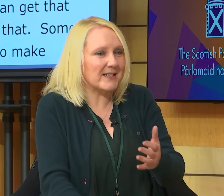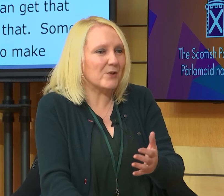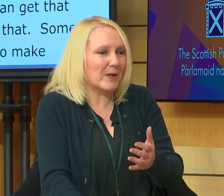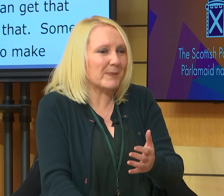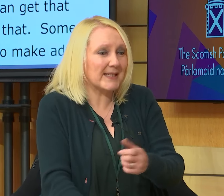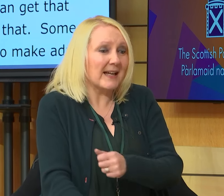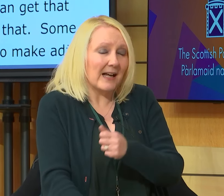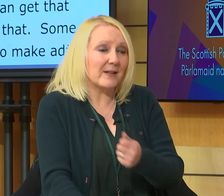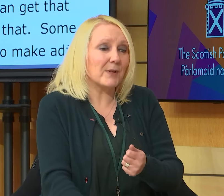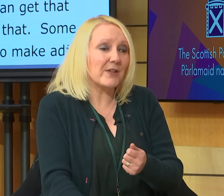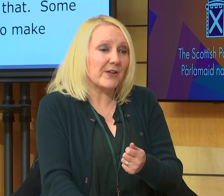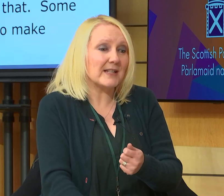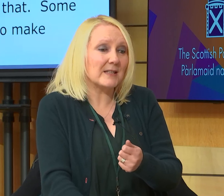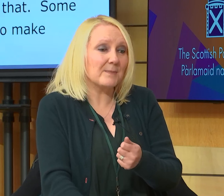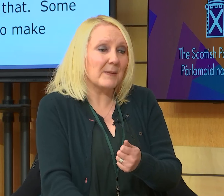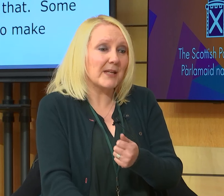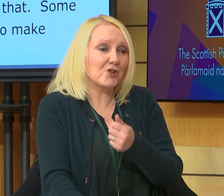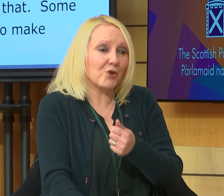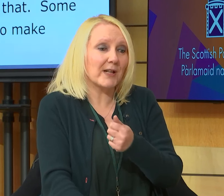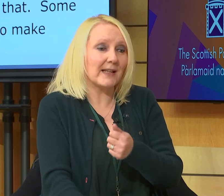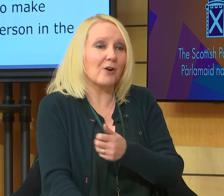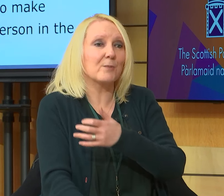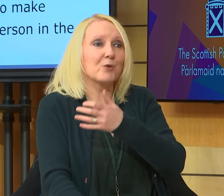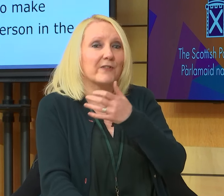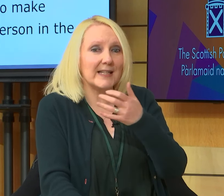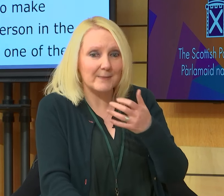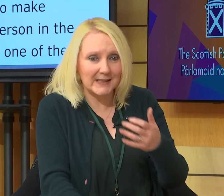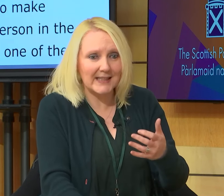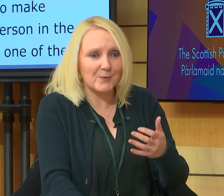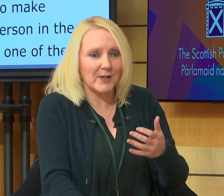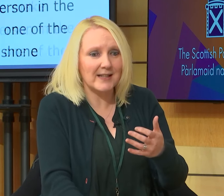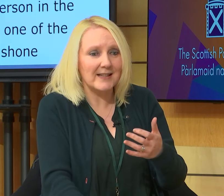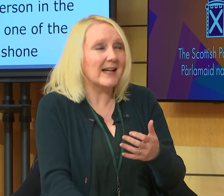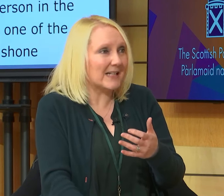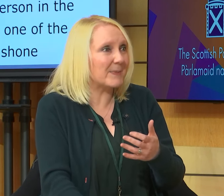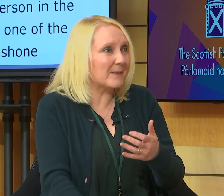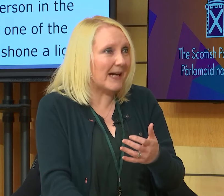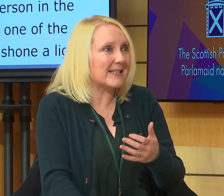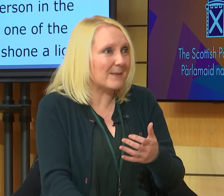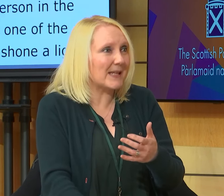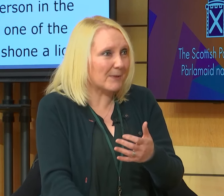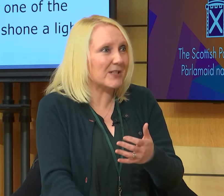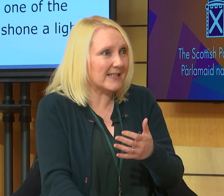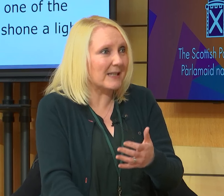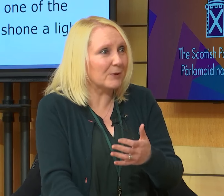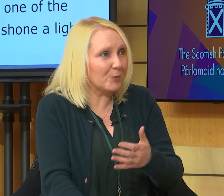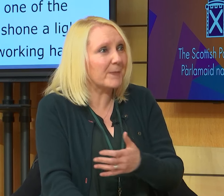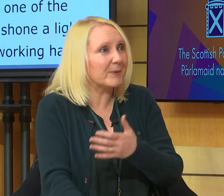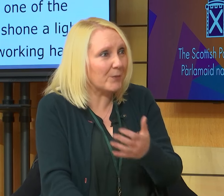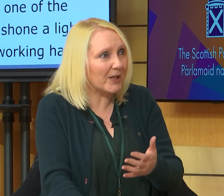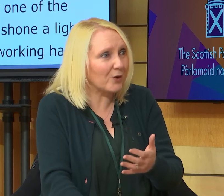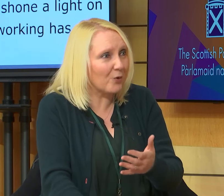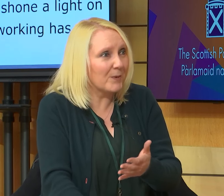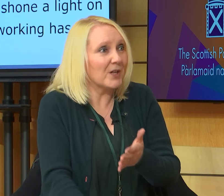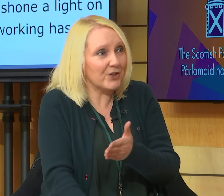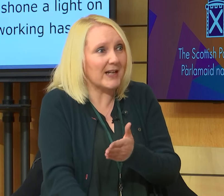the person in the workplace. I think one of the things that's maybe shone a light on more flexibility in working has been the pandemic, because it's enabled more people